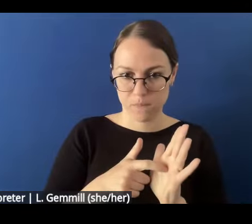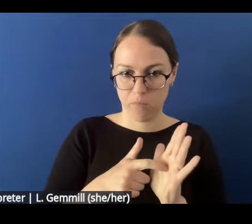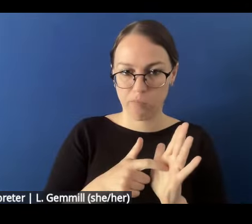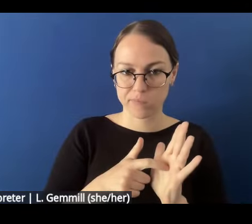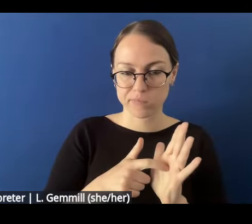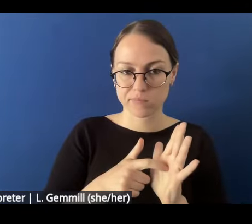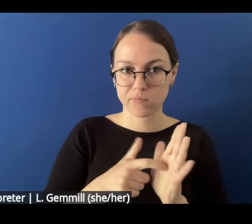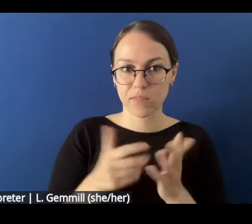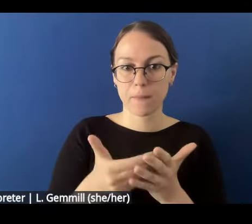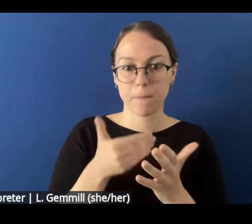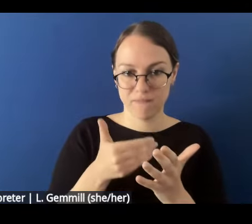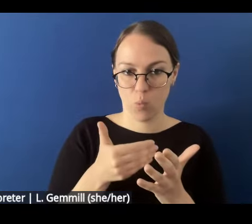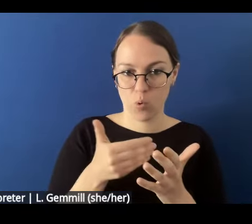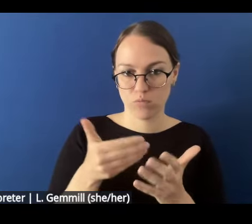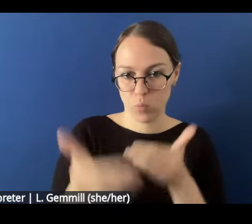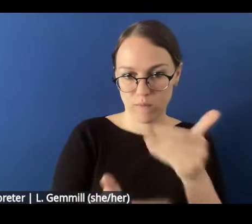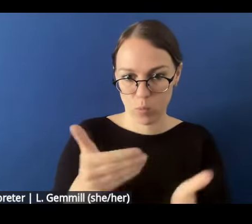before going forward. Yes.